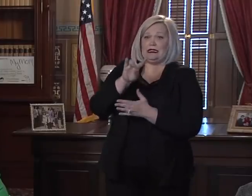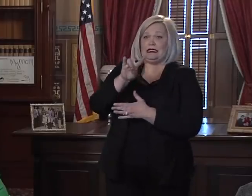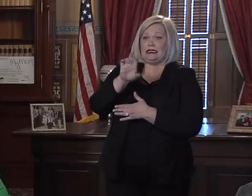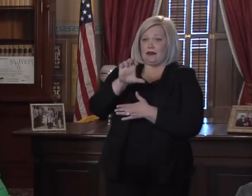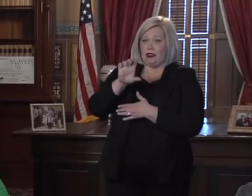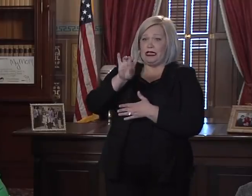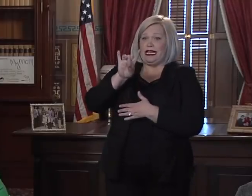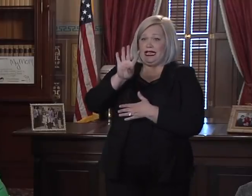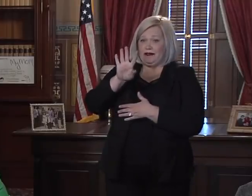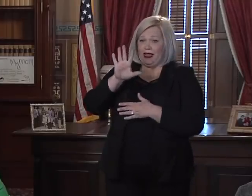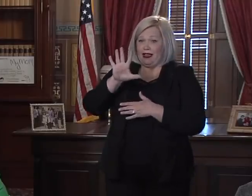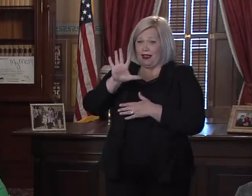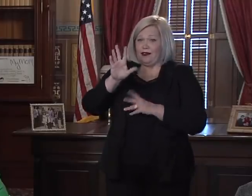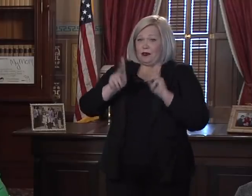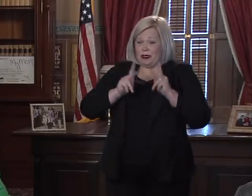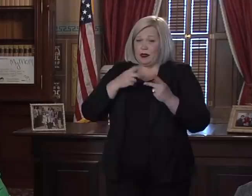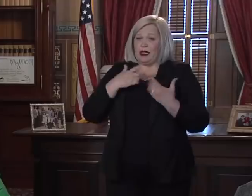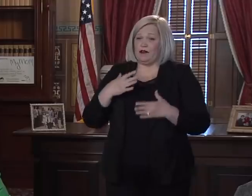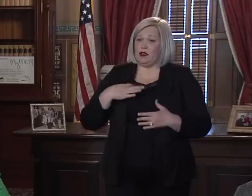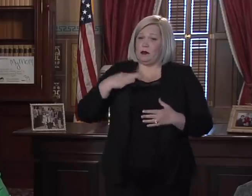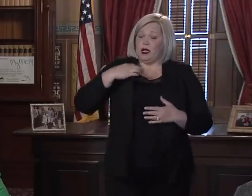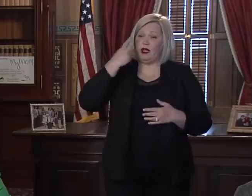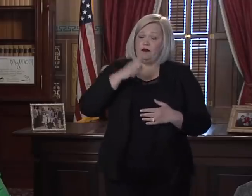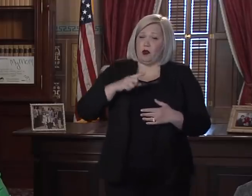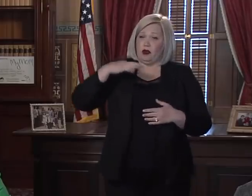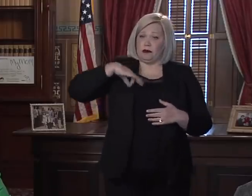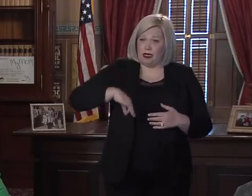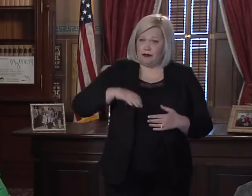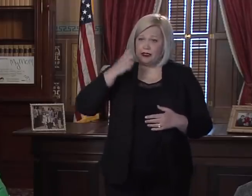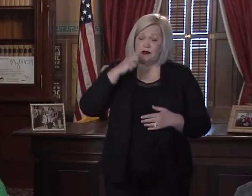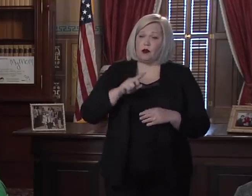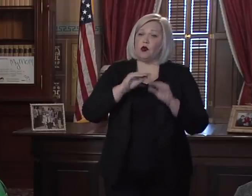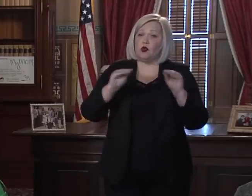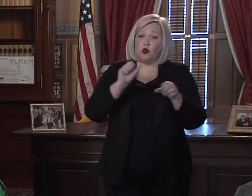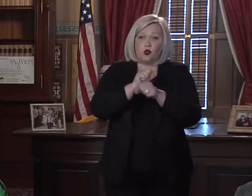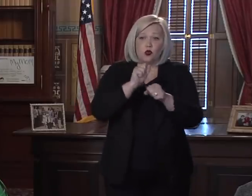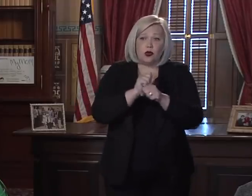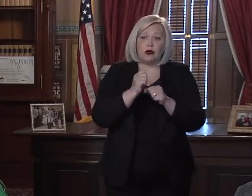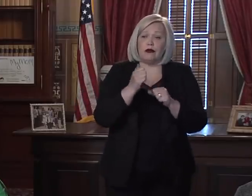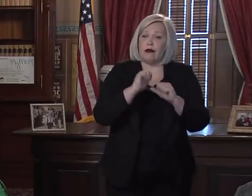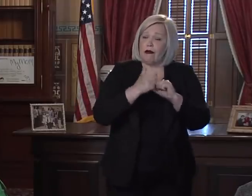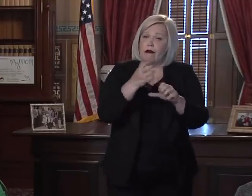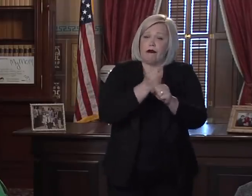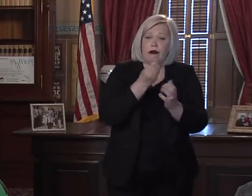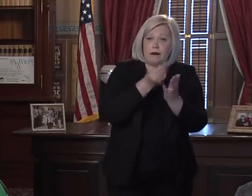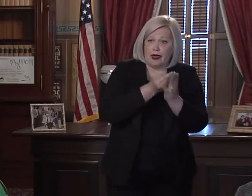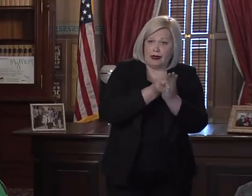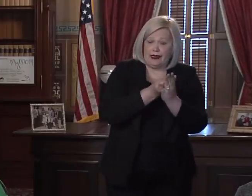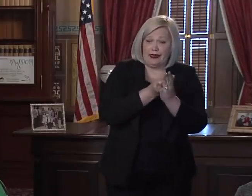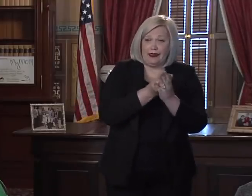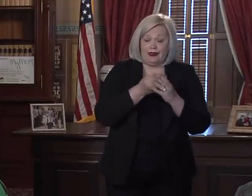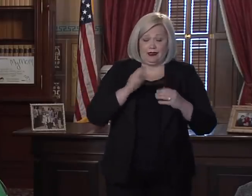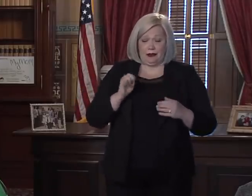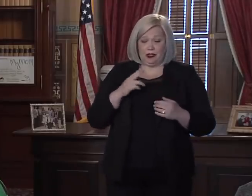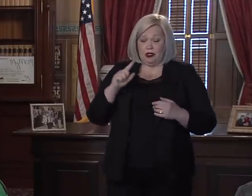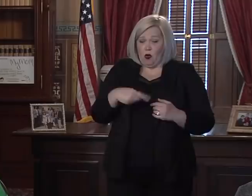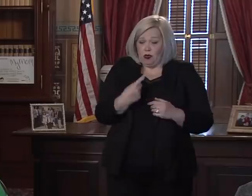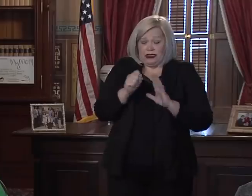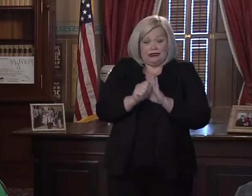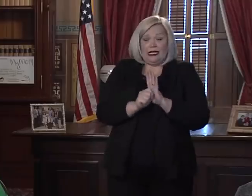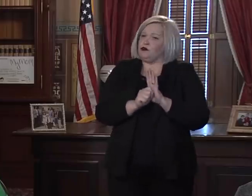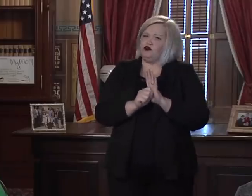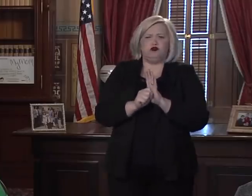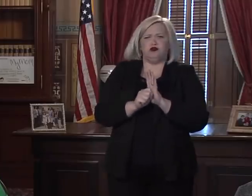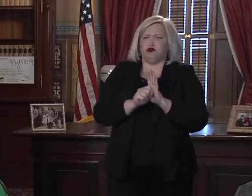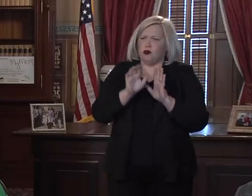816,785 total claims. We know we're not alone in this high unemployment. In fact, every state in the